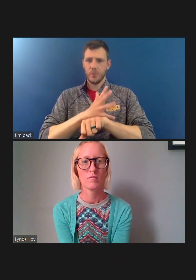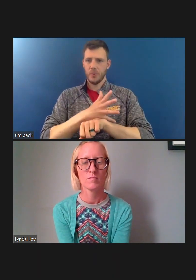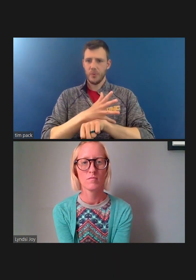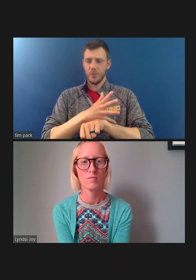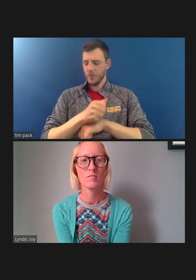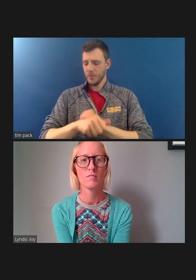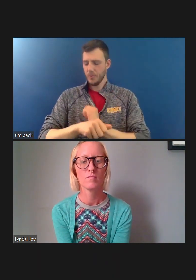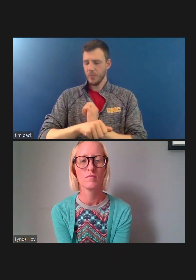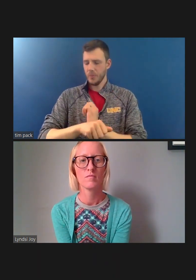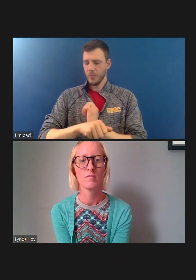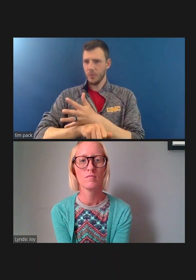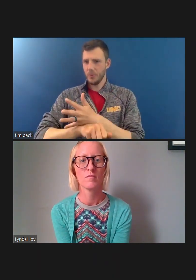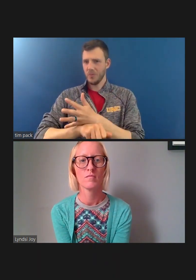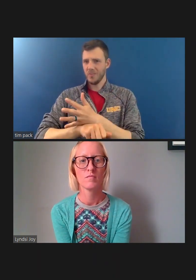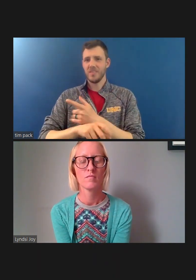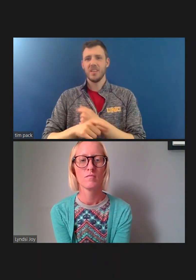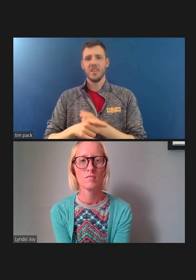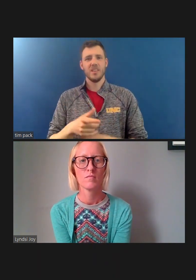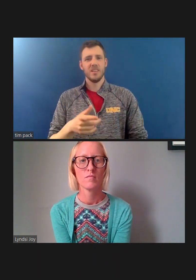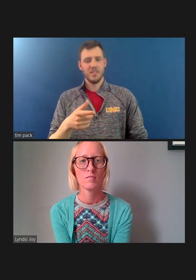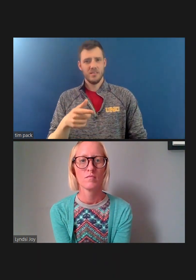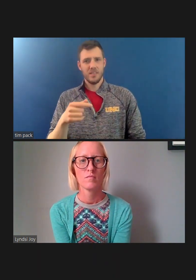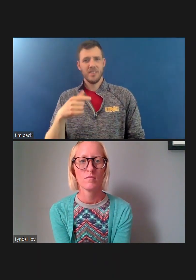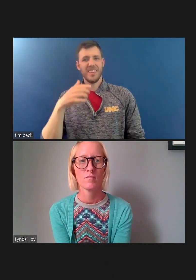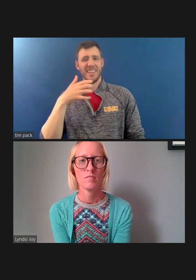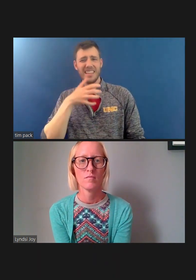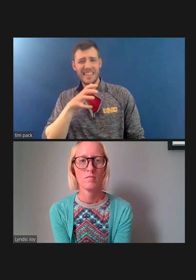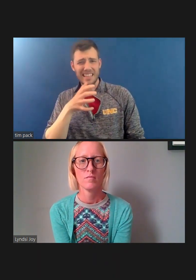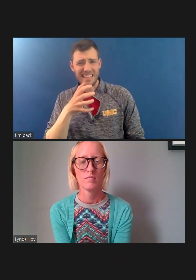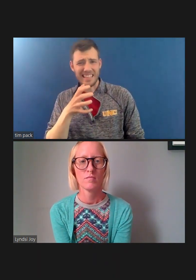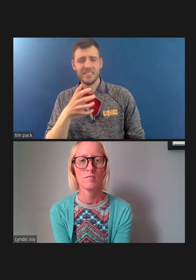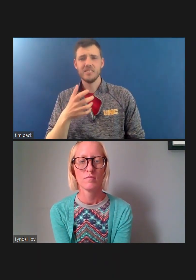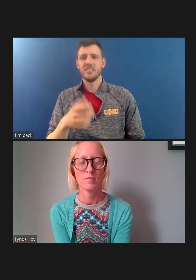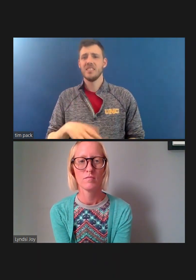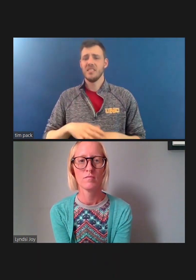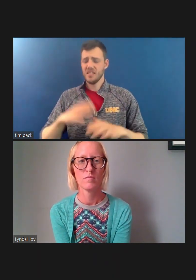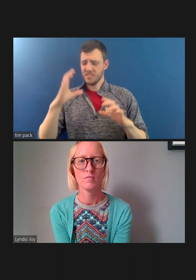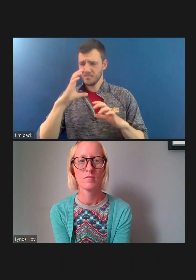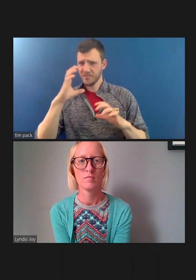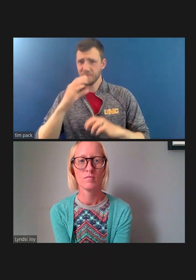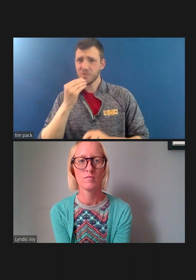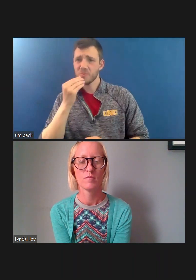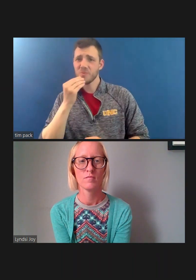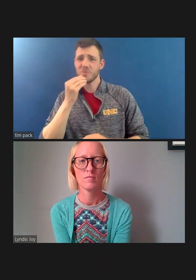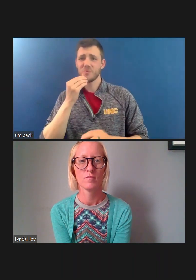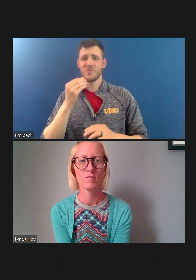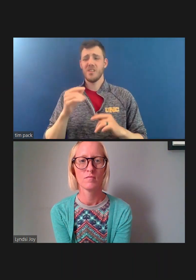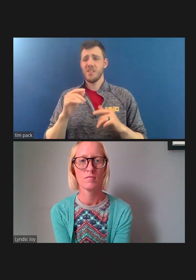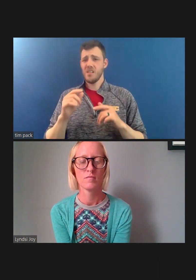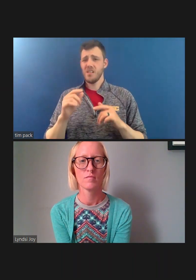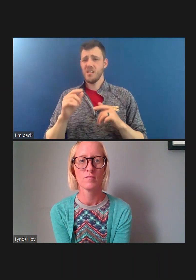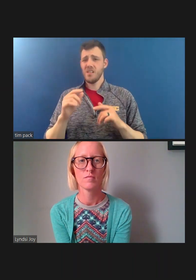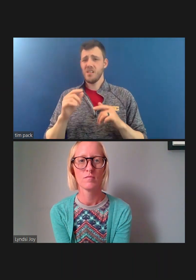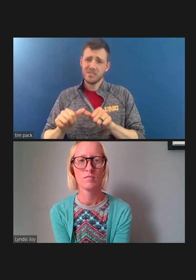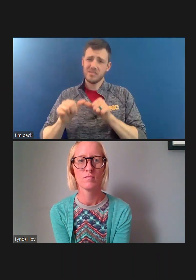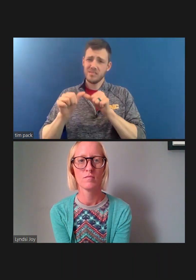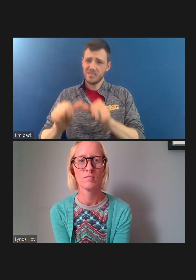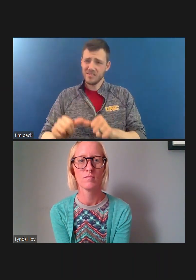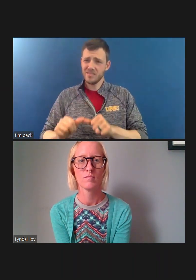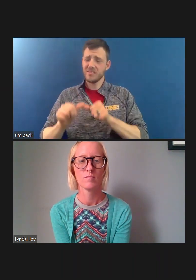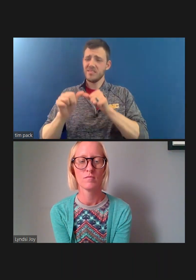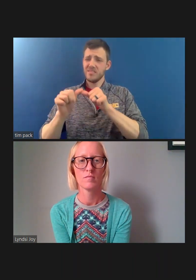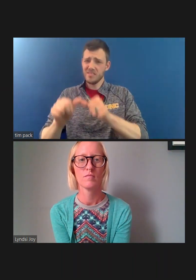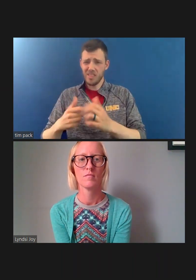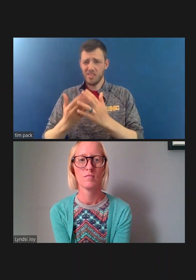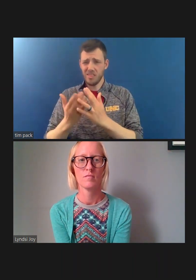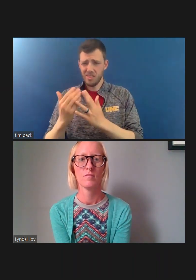tropics, the descent, the search for food, and now this sweaty march along the blazing beach had given them the complexions of